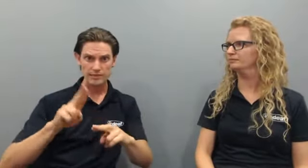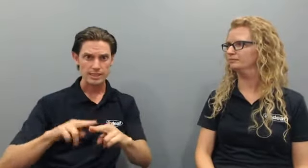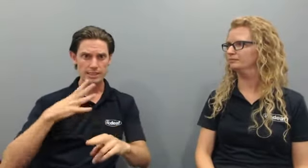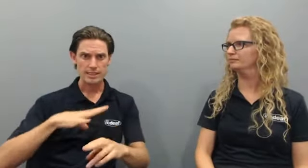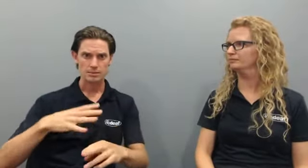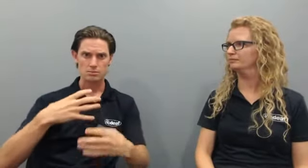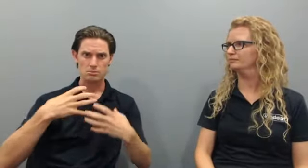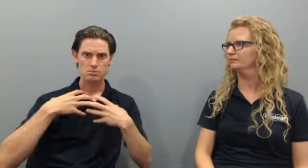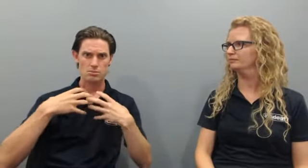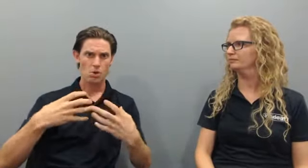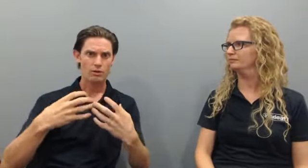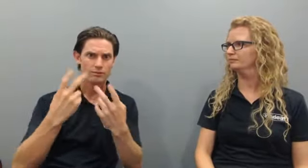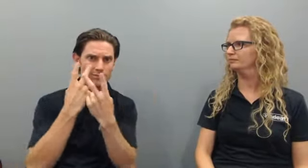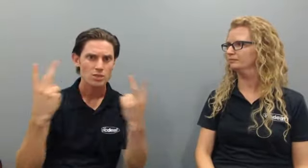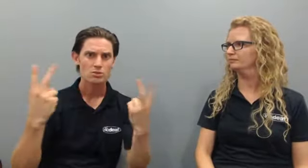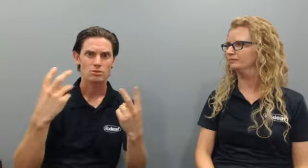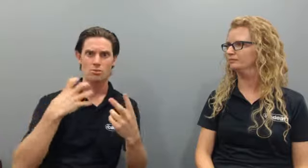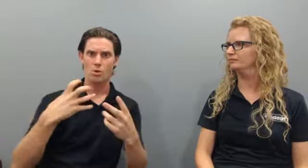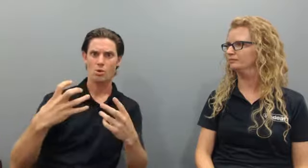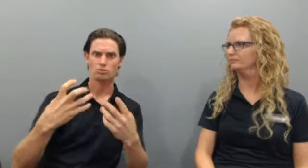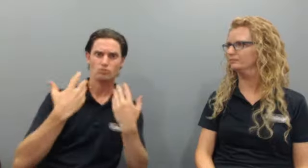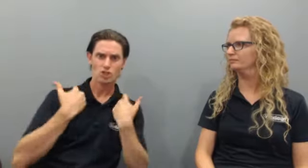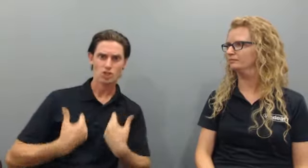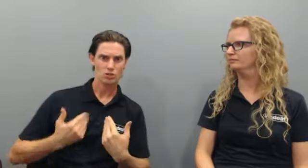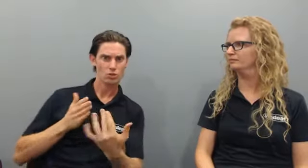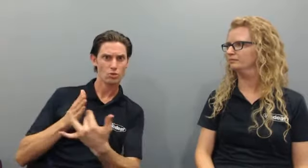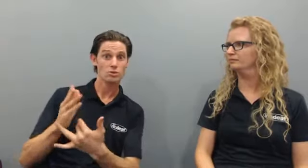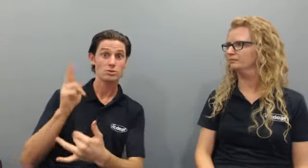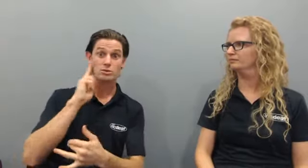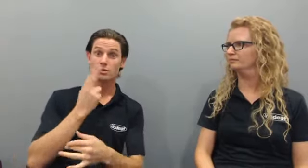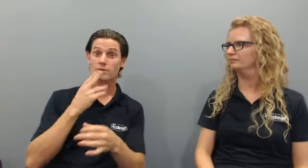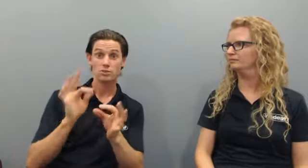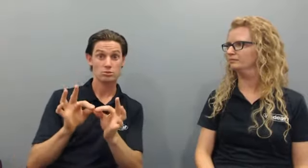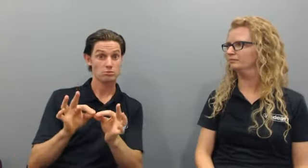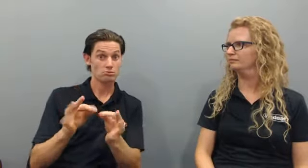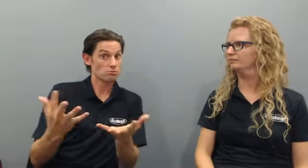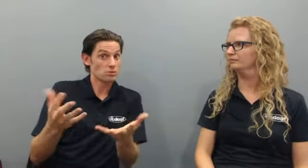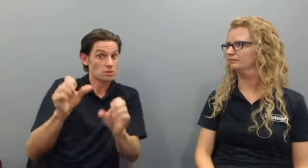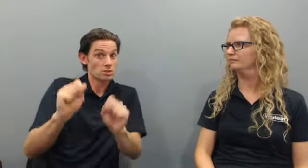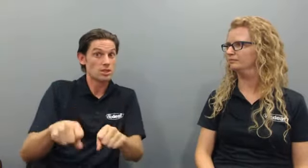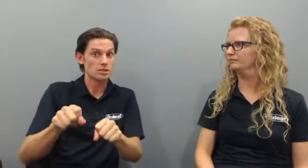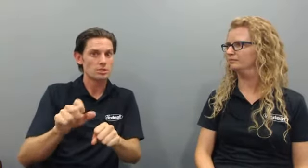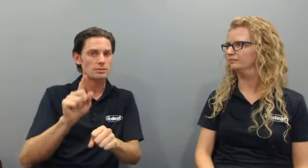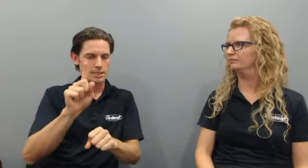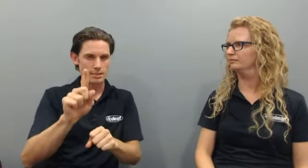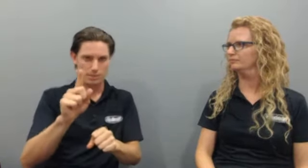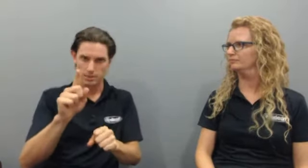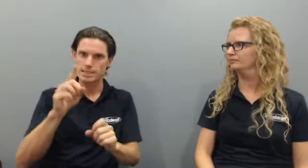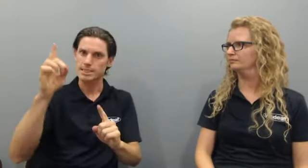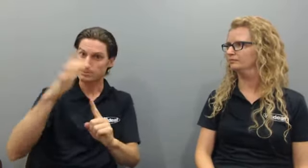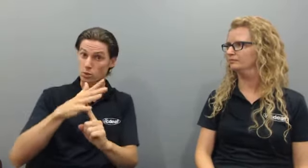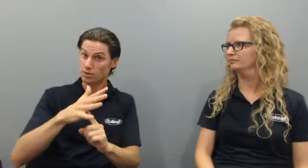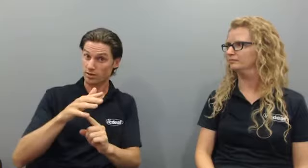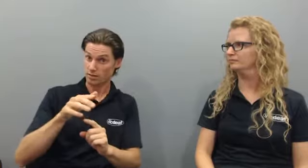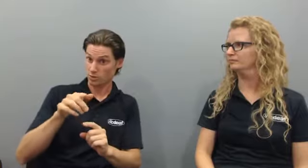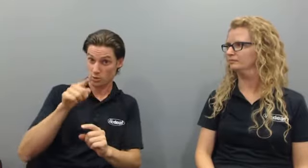on your needs. If you need more visual communication and you get that using deaf interpreters, then absolutely. It